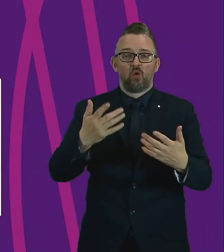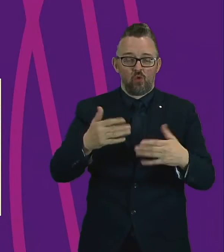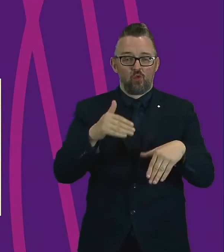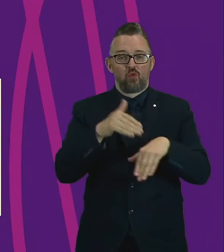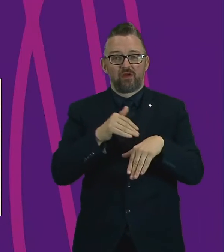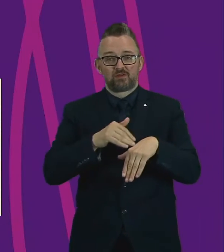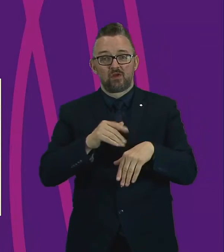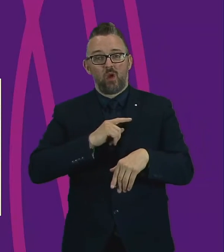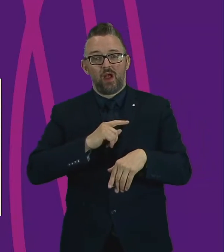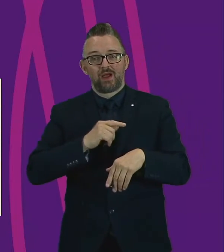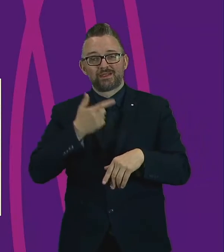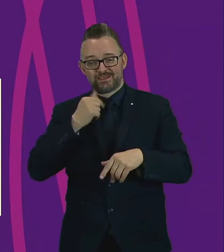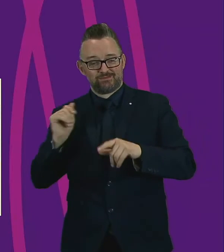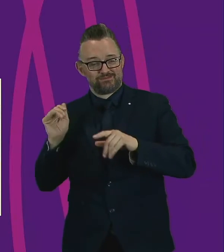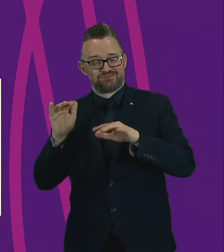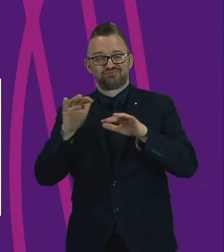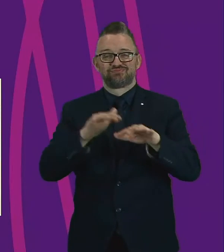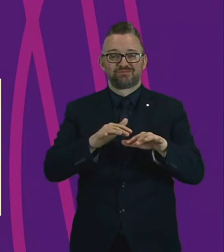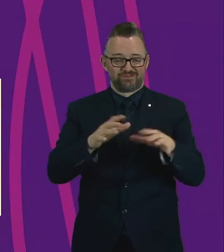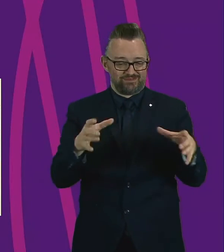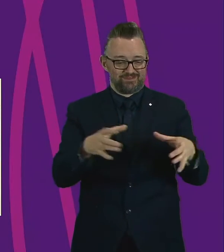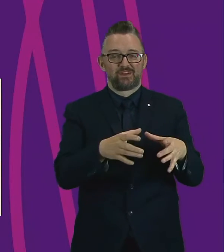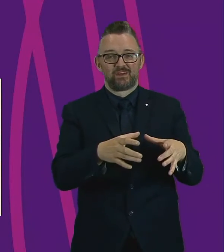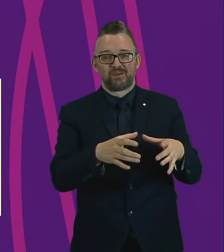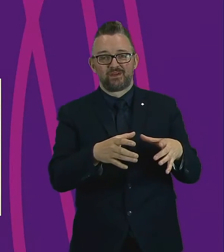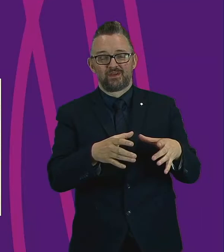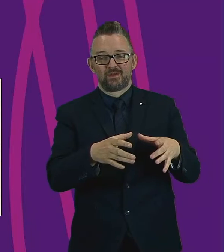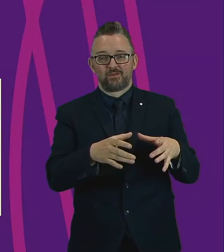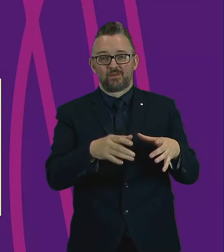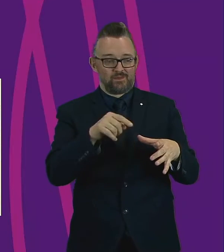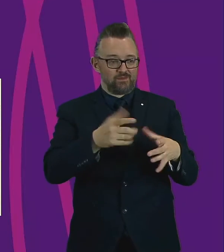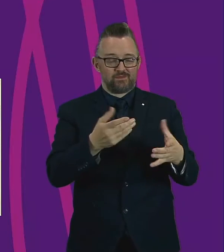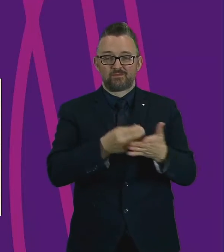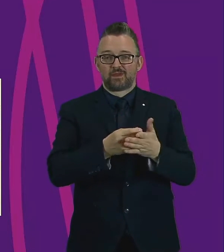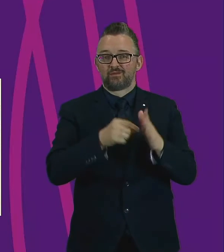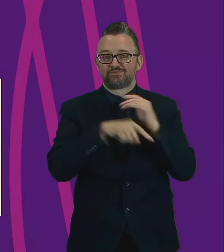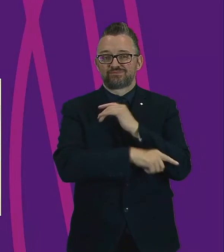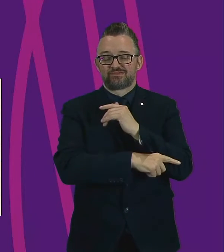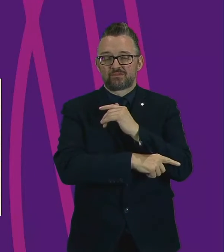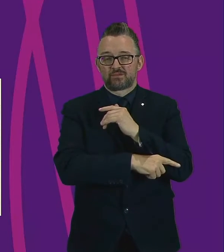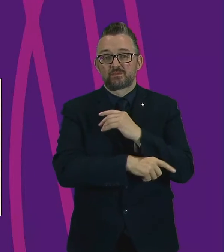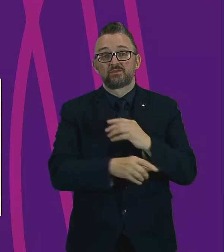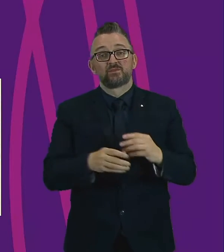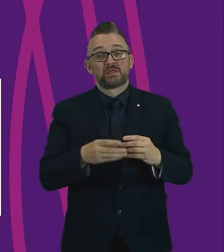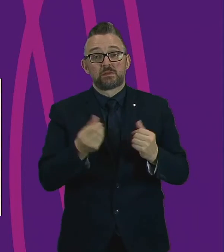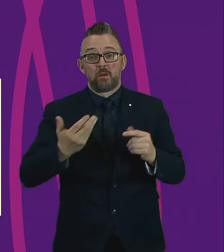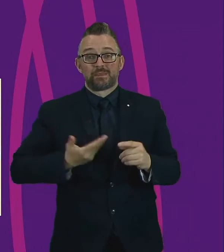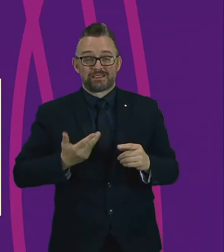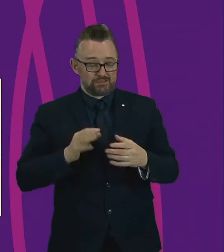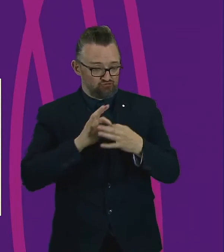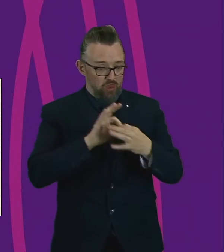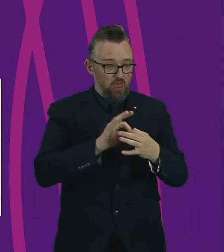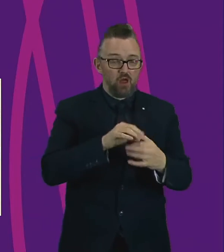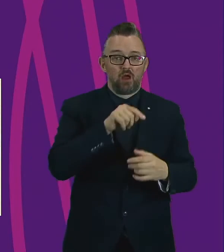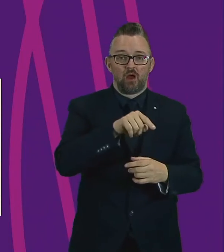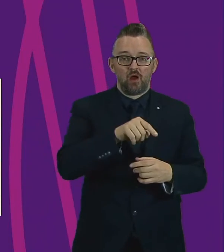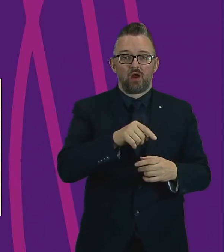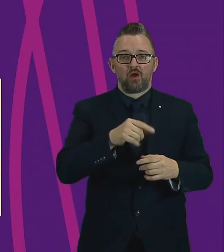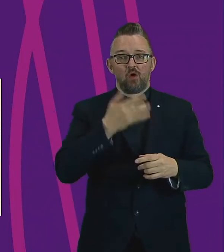require people to gather together, and with them, so are the businesses that depend on them, their workers and their